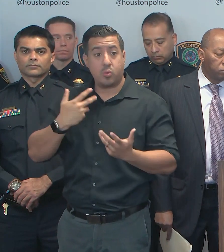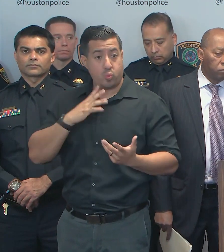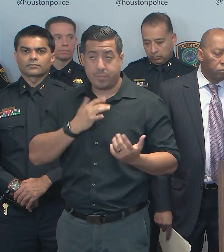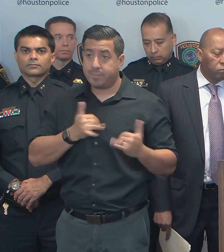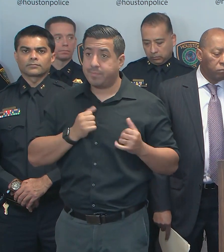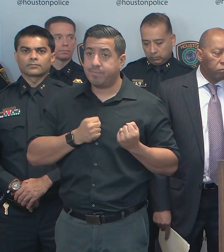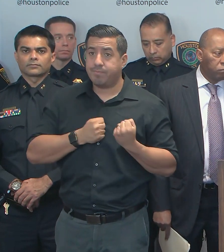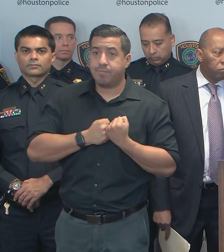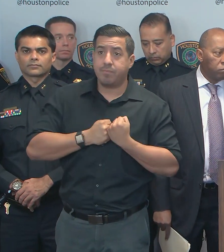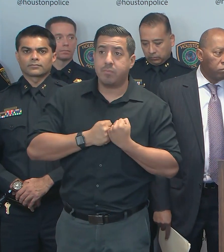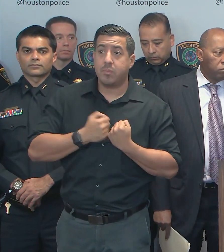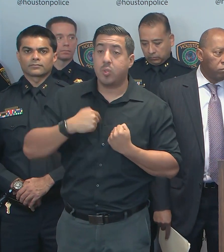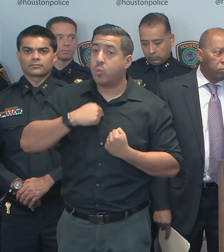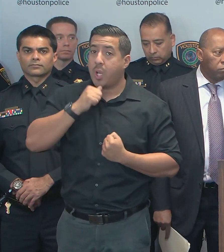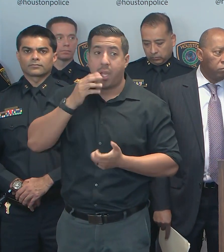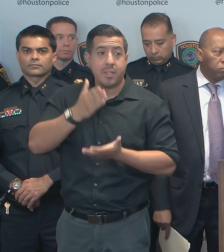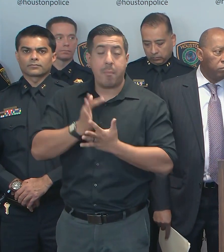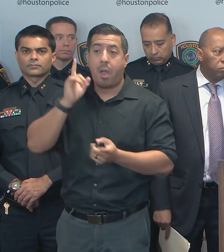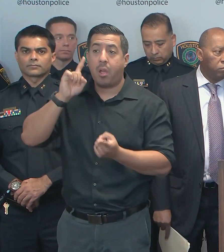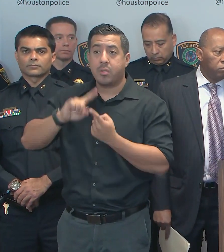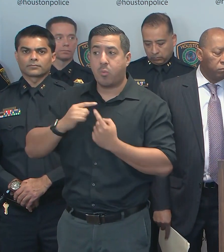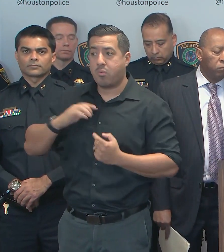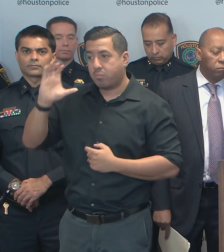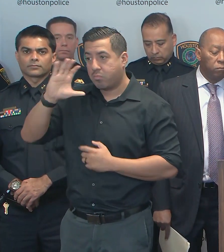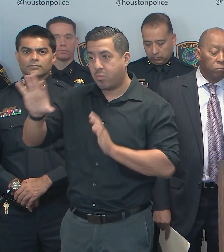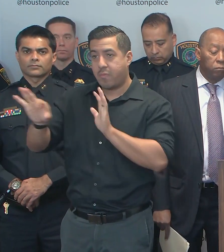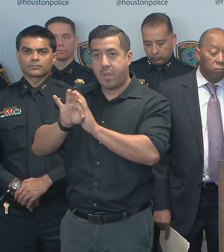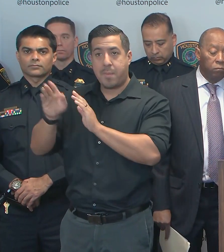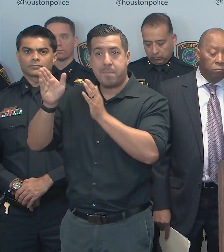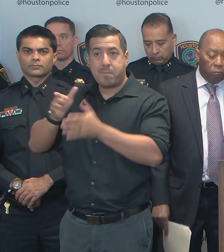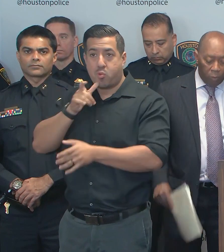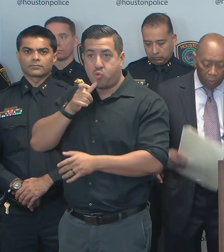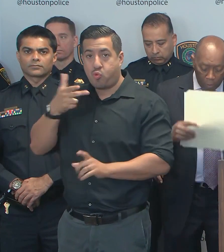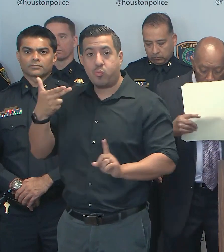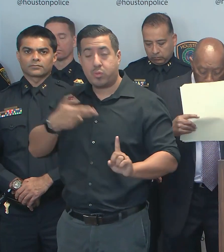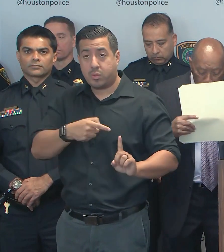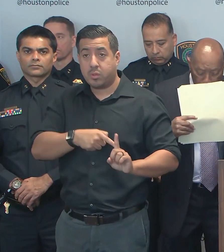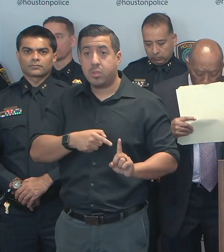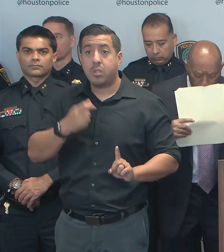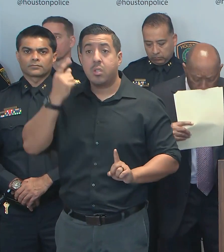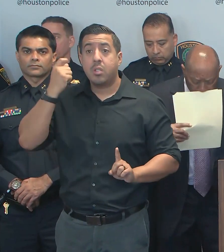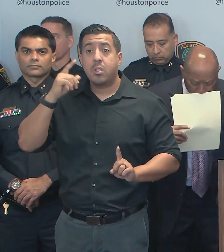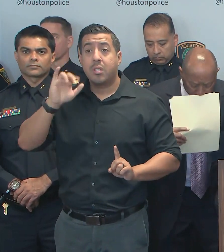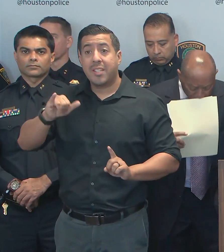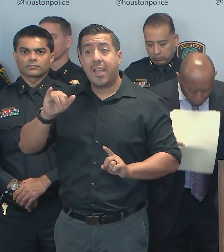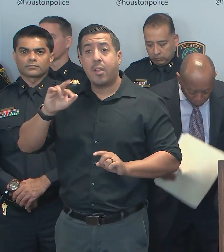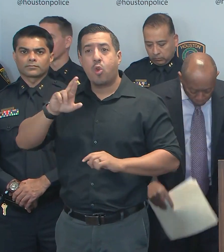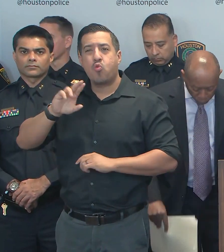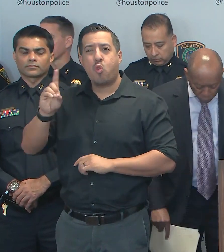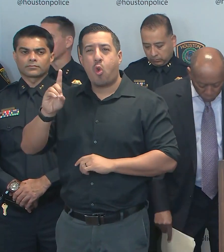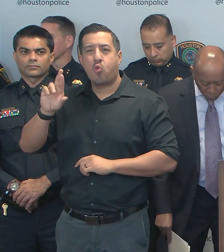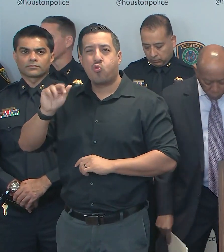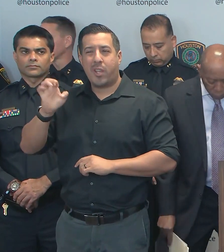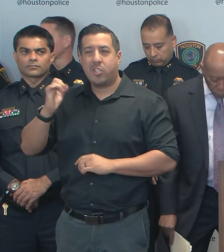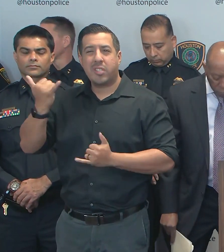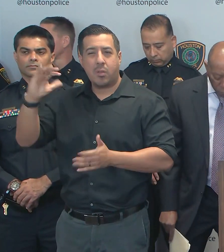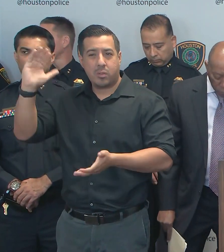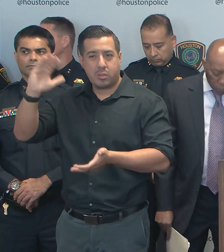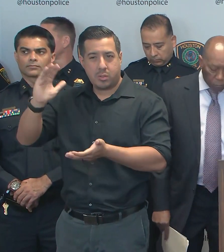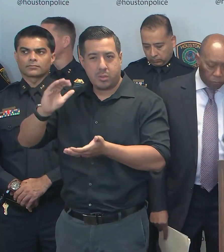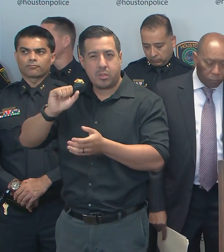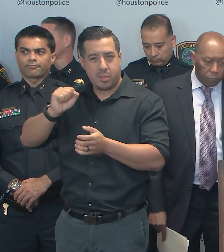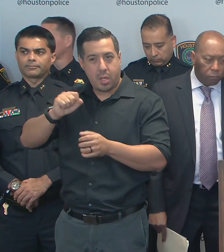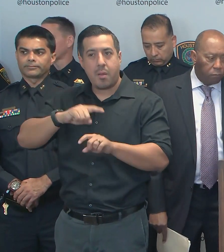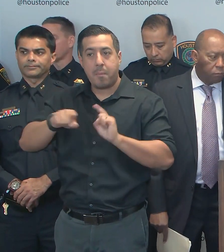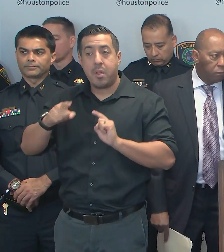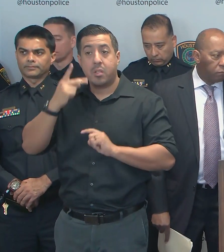behind it. We will not stop until we get those suspects in custody. But the road rage incidents are going down. But as the police